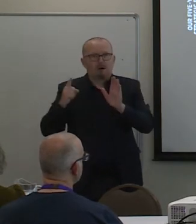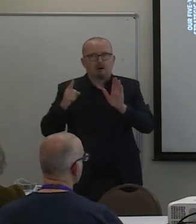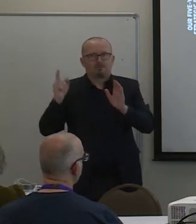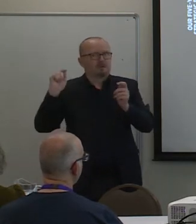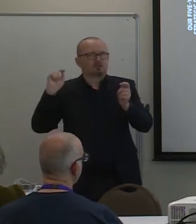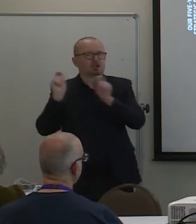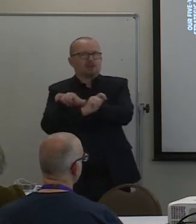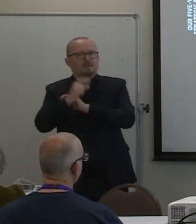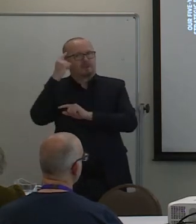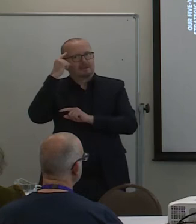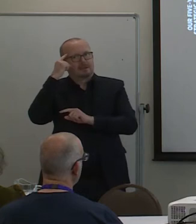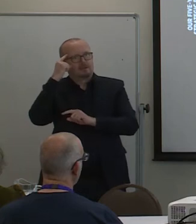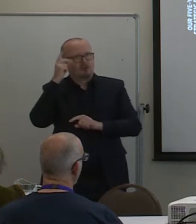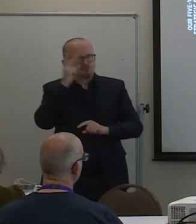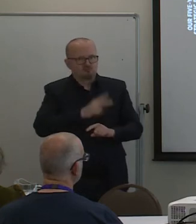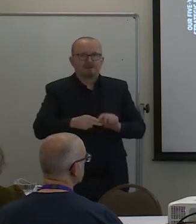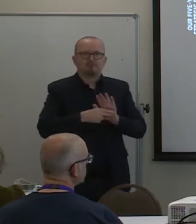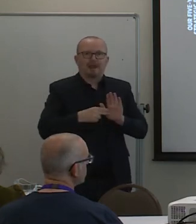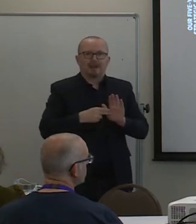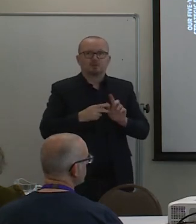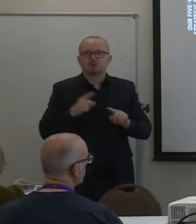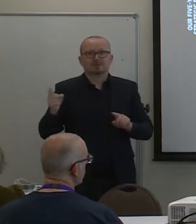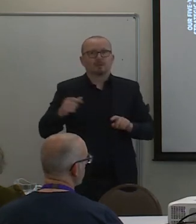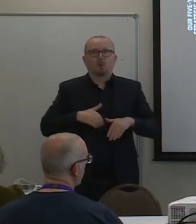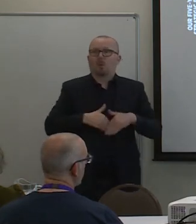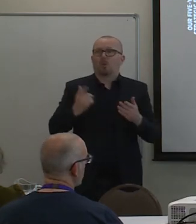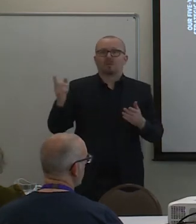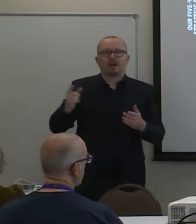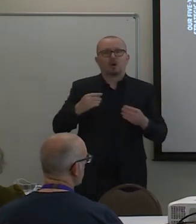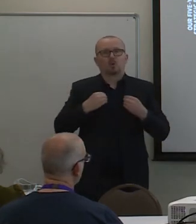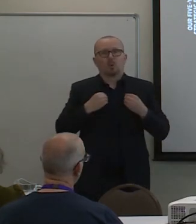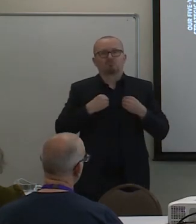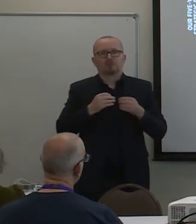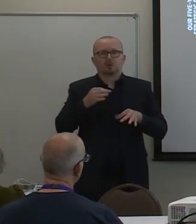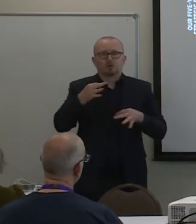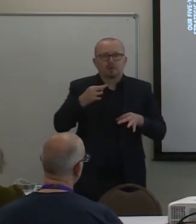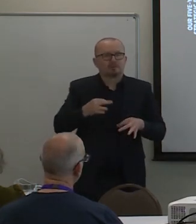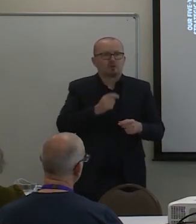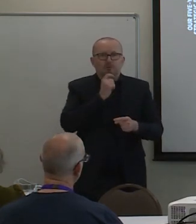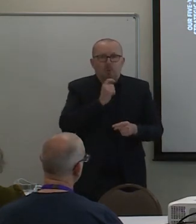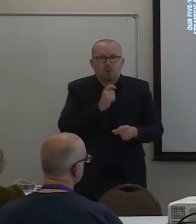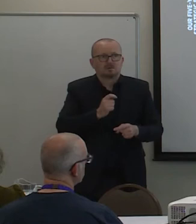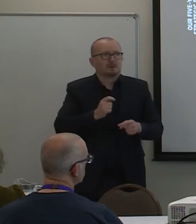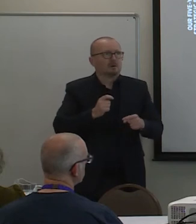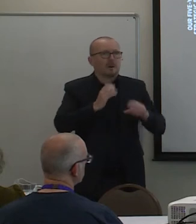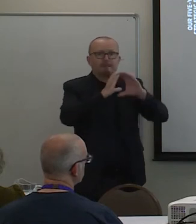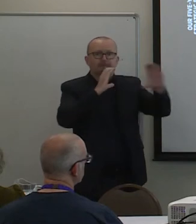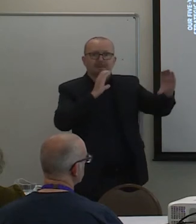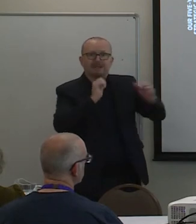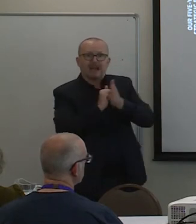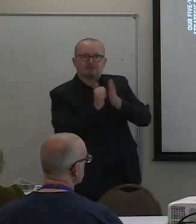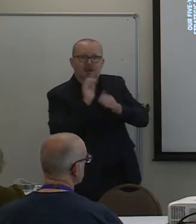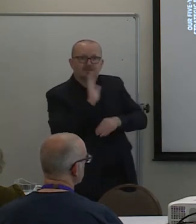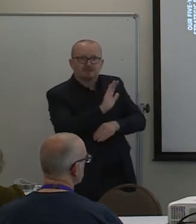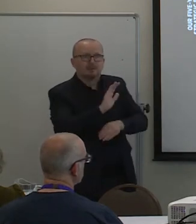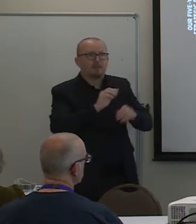You can't see a corporate document, a report, a hit on the website, a billboard on the back of a bus or anything like that without